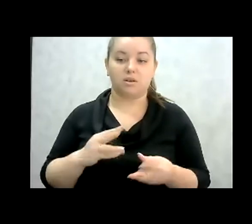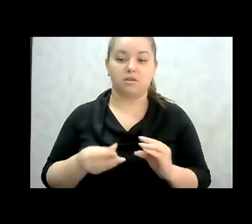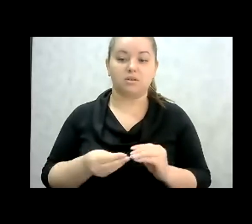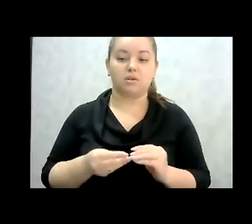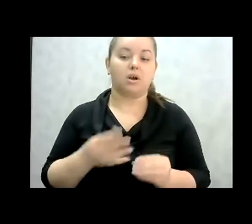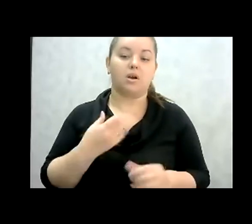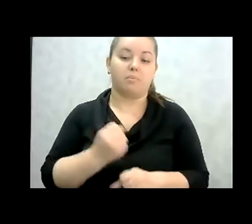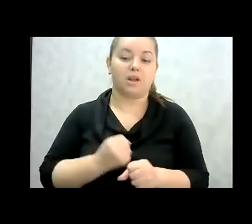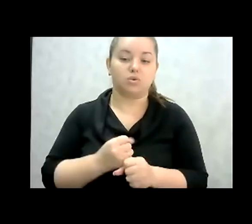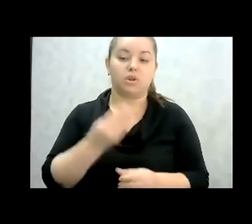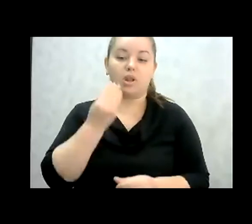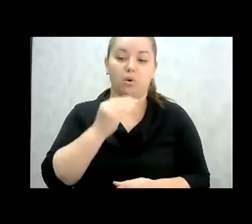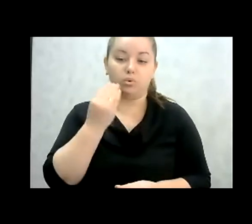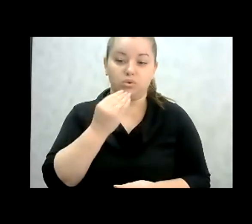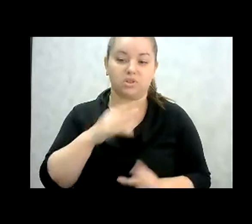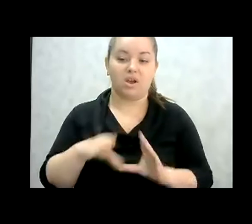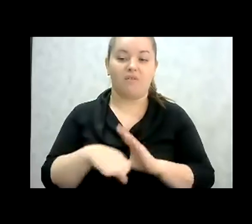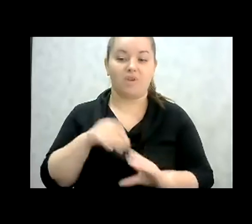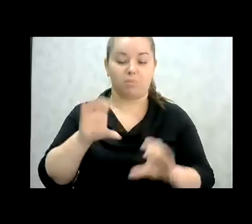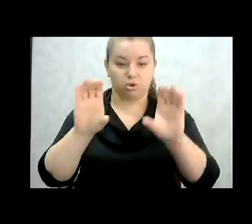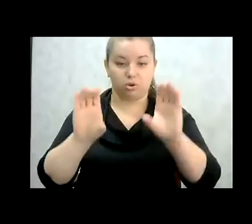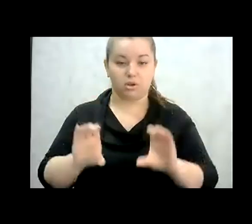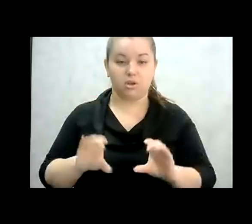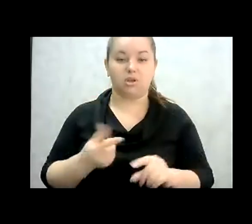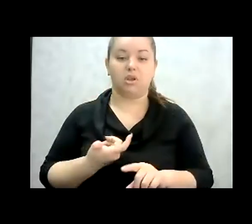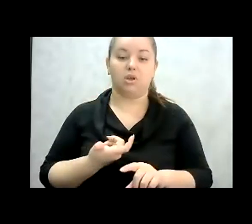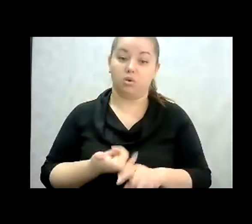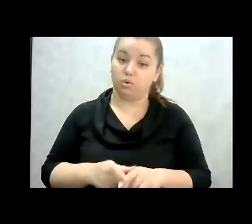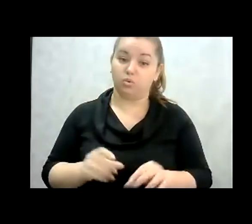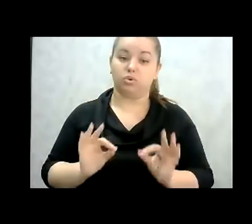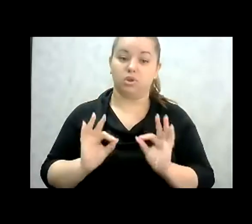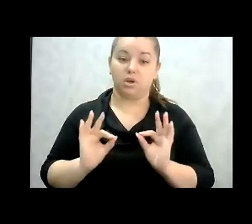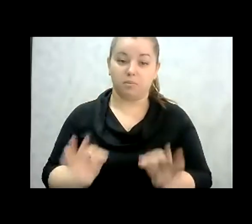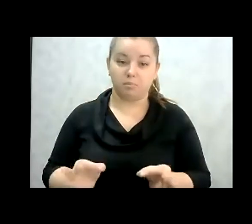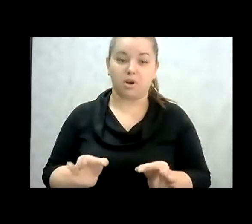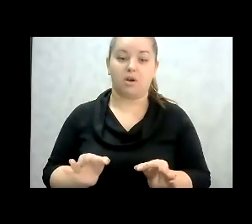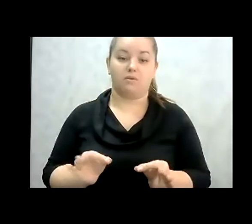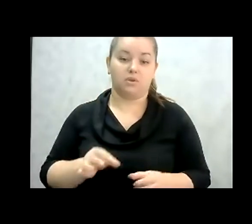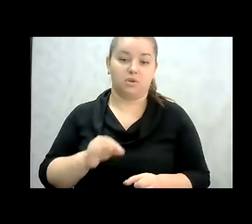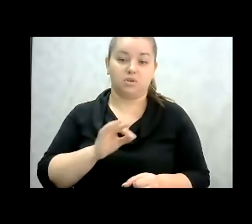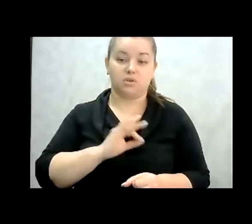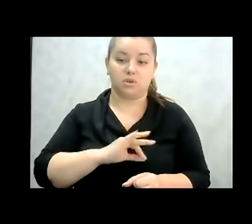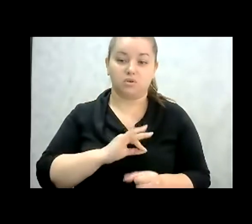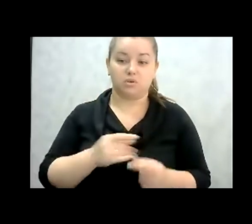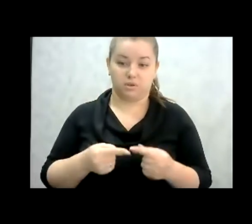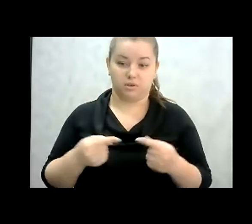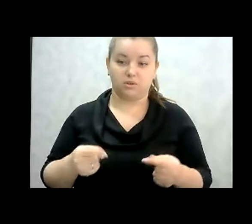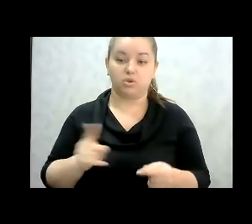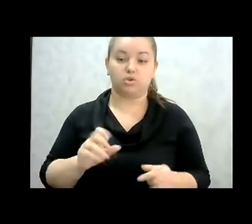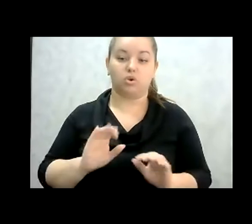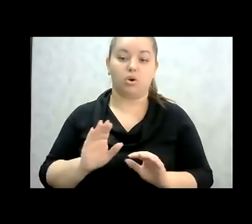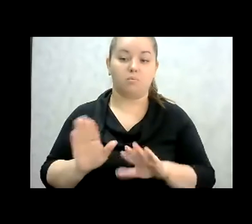and since the Standing Committee of the Verkhovna Rada is